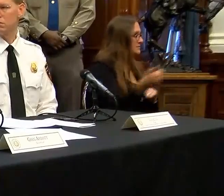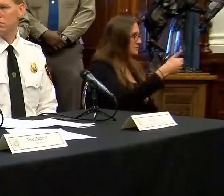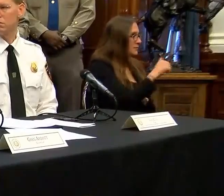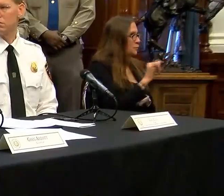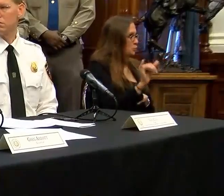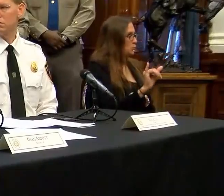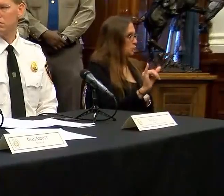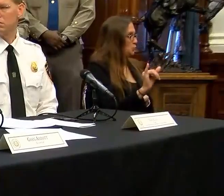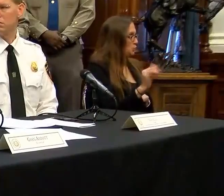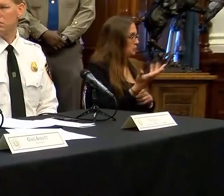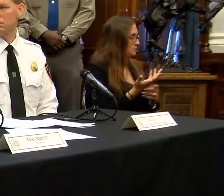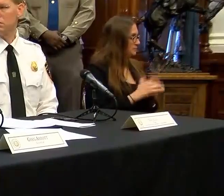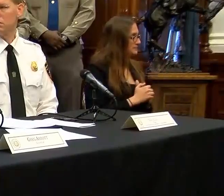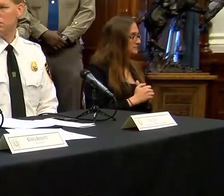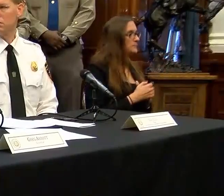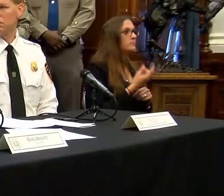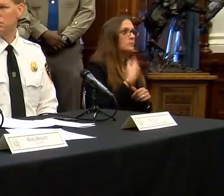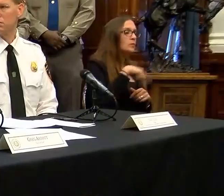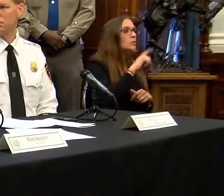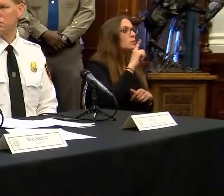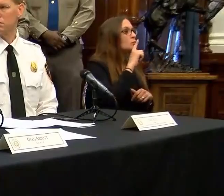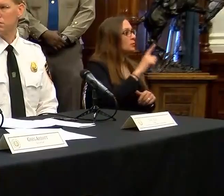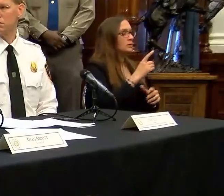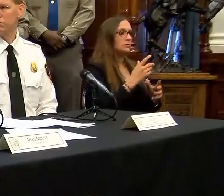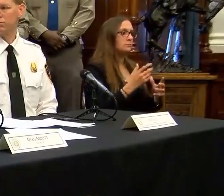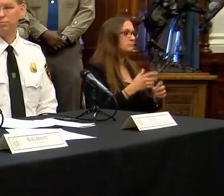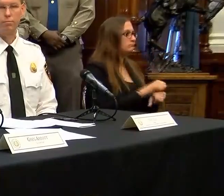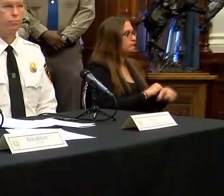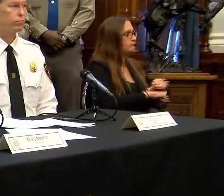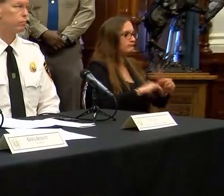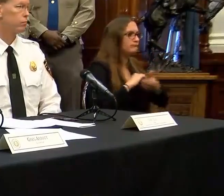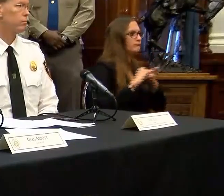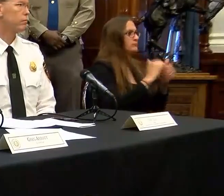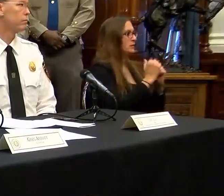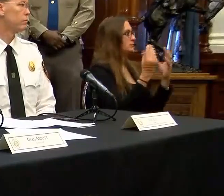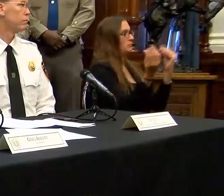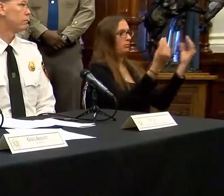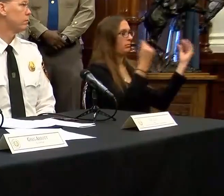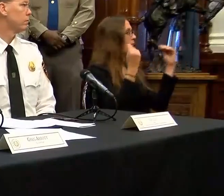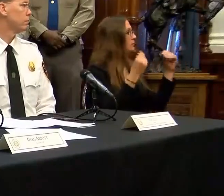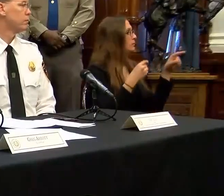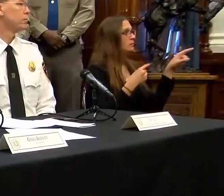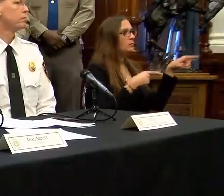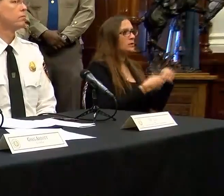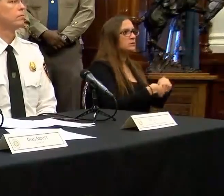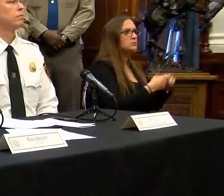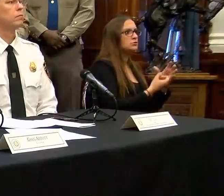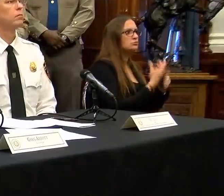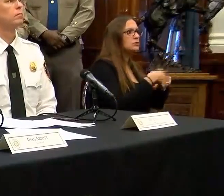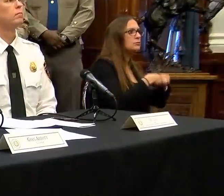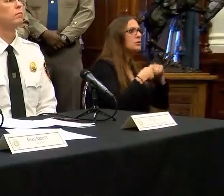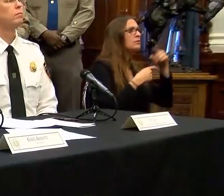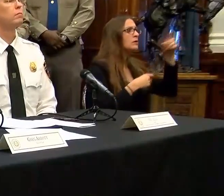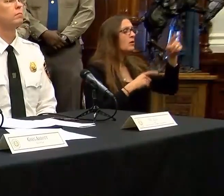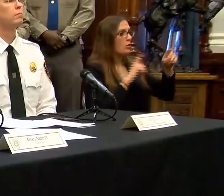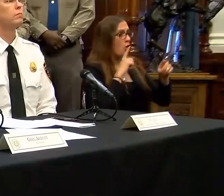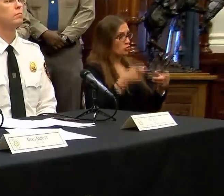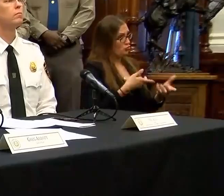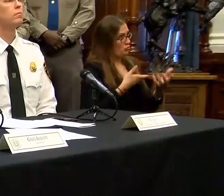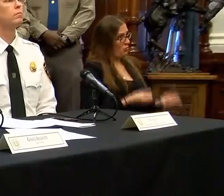against COVID-19 as well. We're really all in this together. Do you think the herd immunity blast, are you confident that it's achieving,